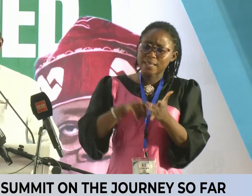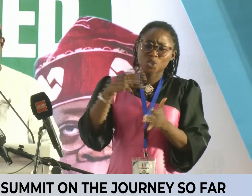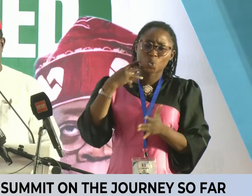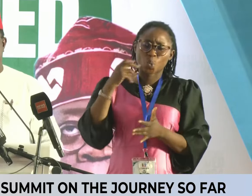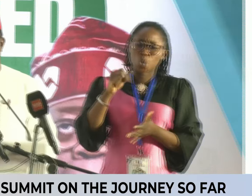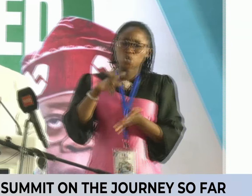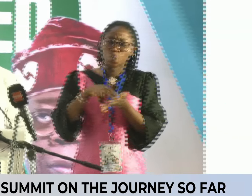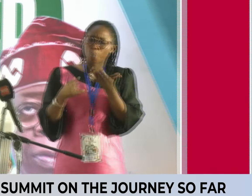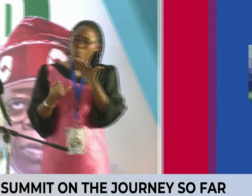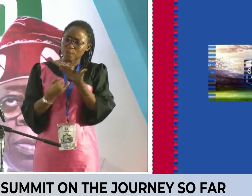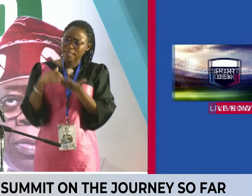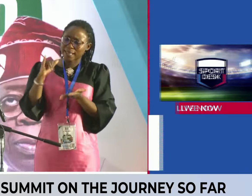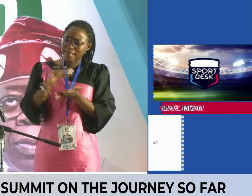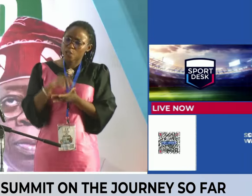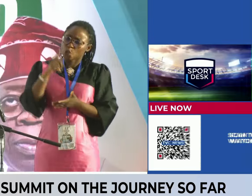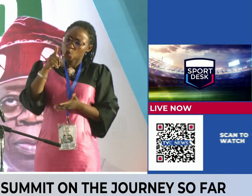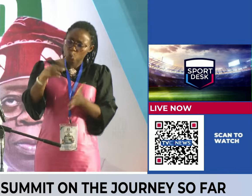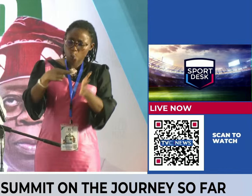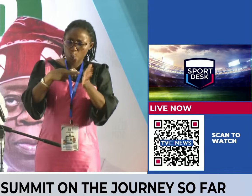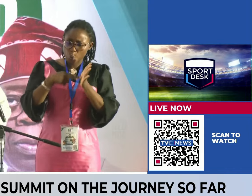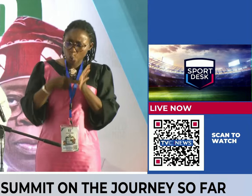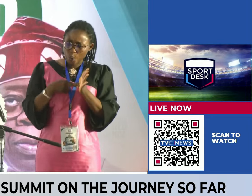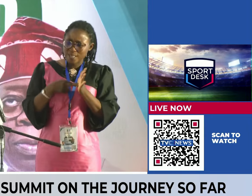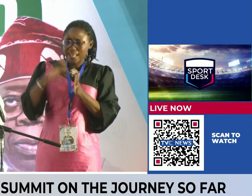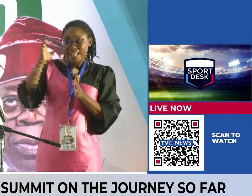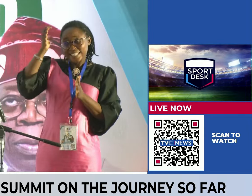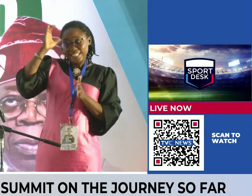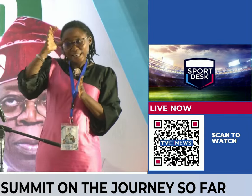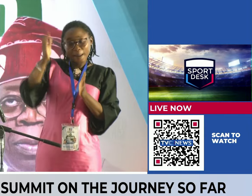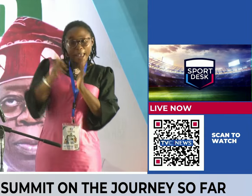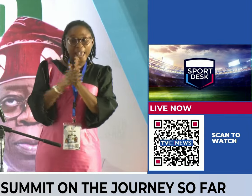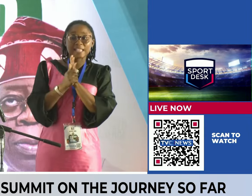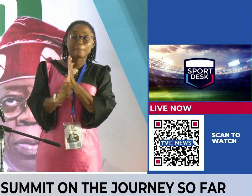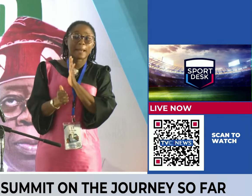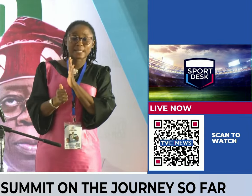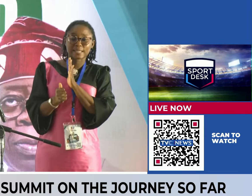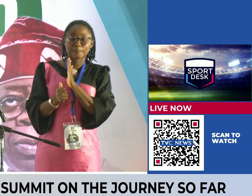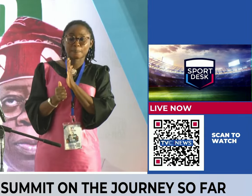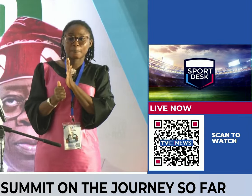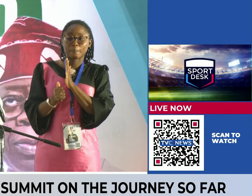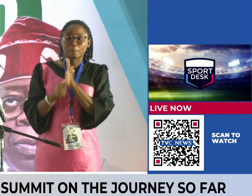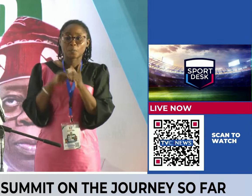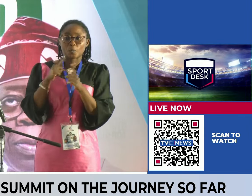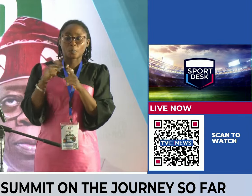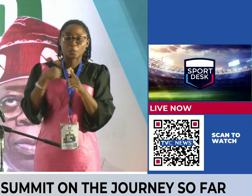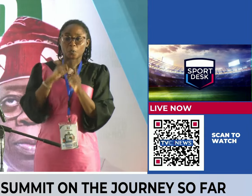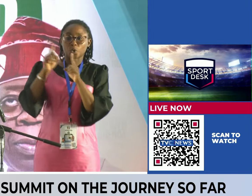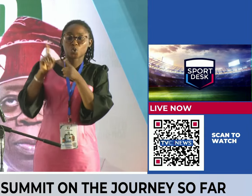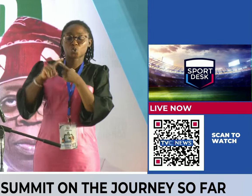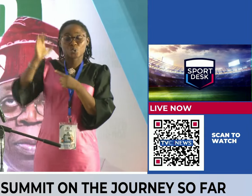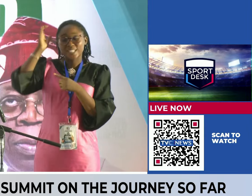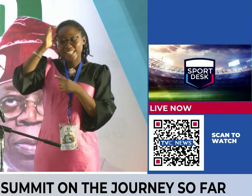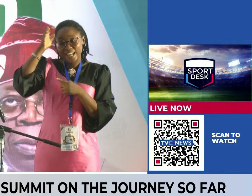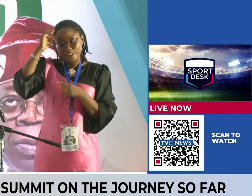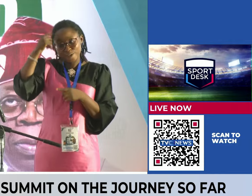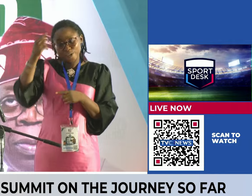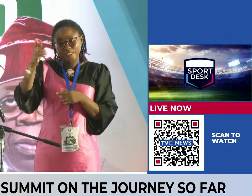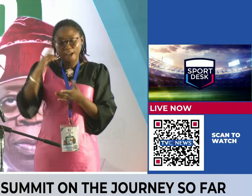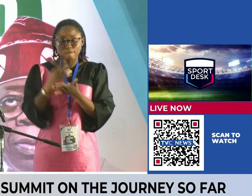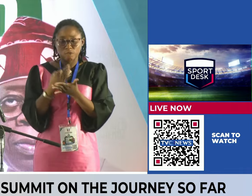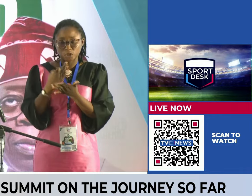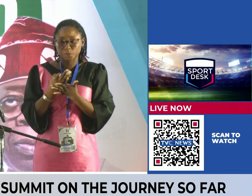the project you requested the Chinese Exim Bank, when we went to China for their